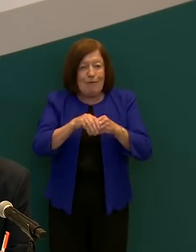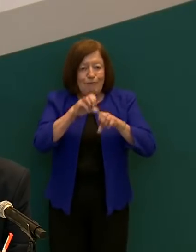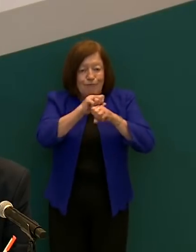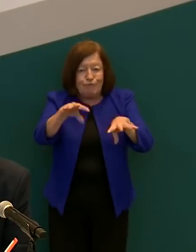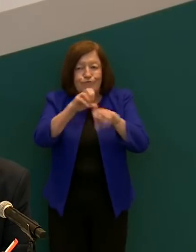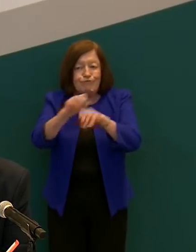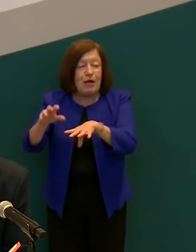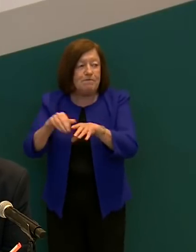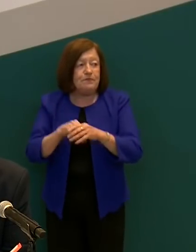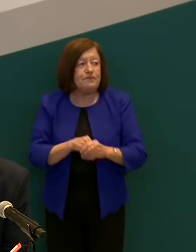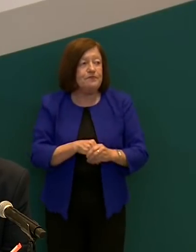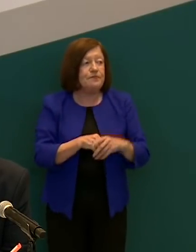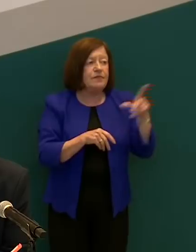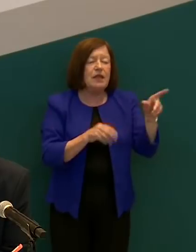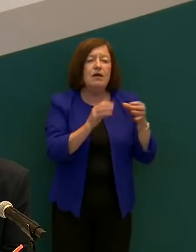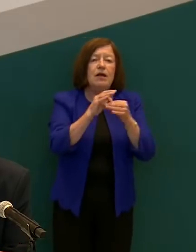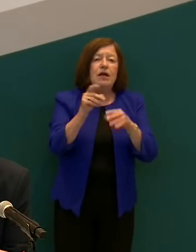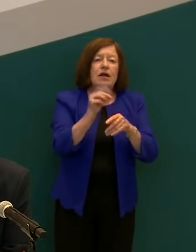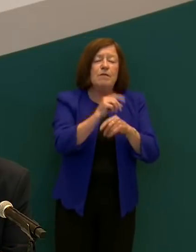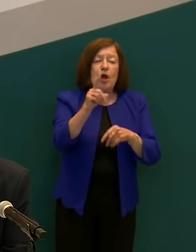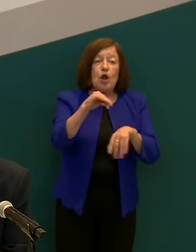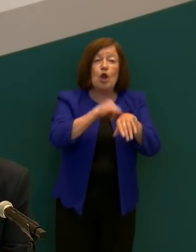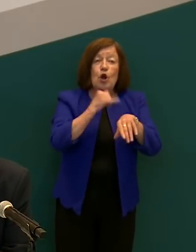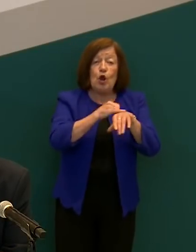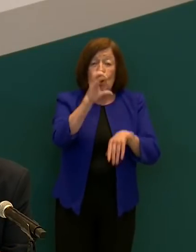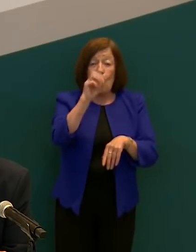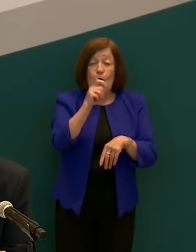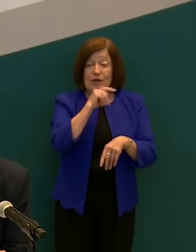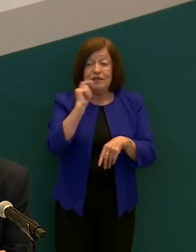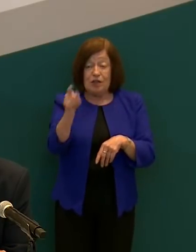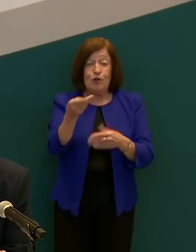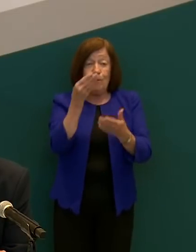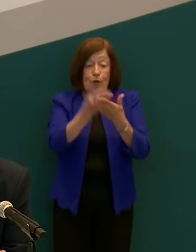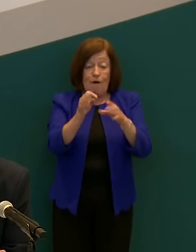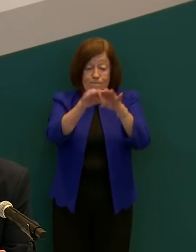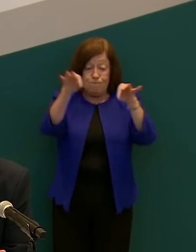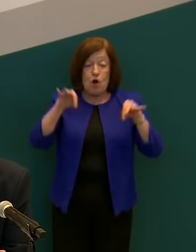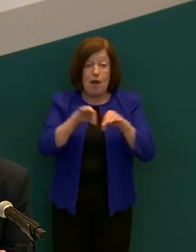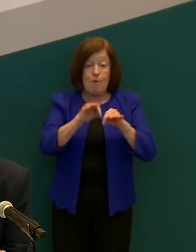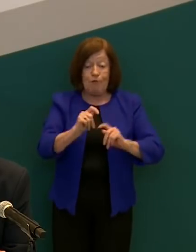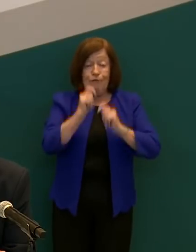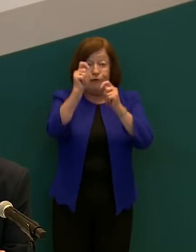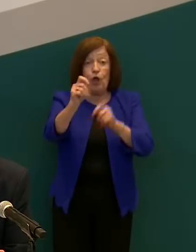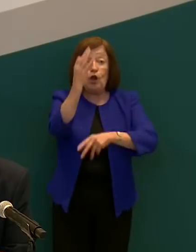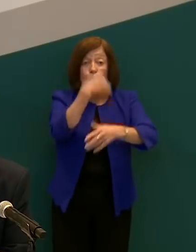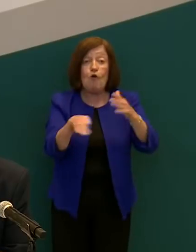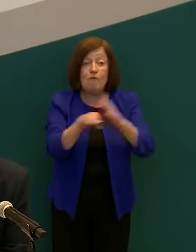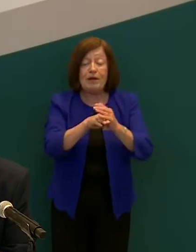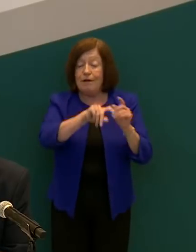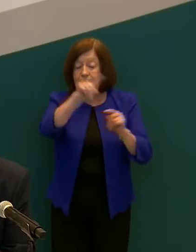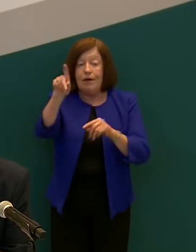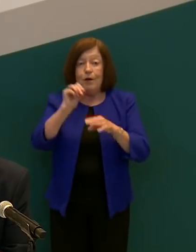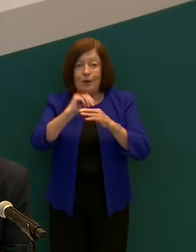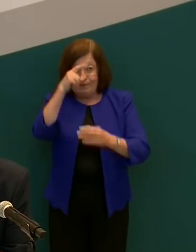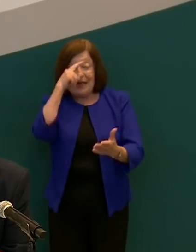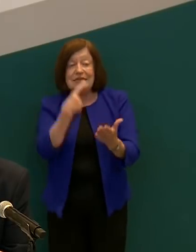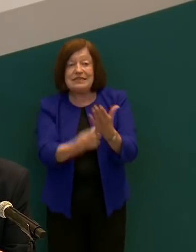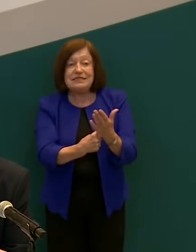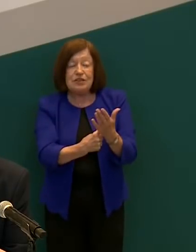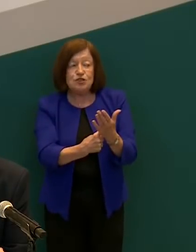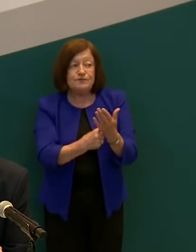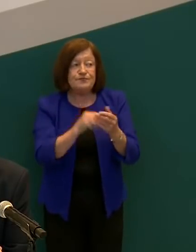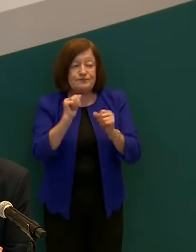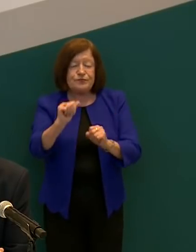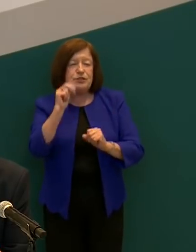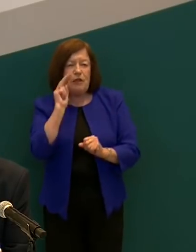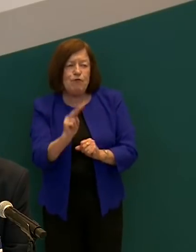is focused on. And in relation to colour coding, I know you said you sent in a framework sort of outline for that, and it'll be up to the government and others to come to a view